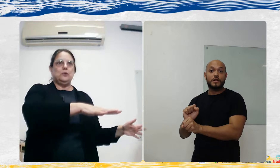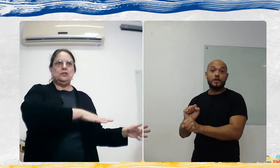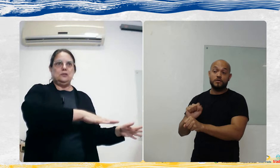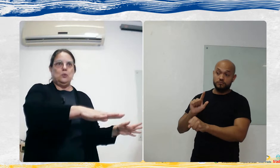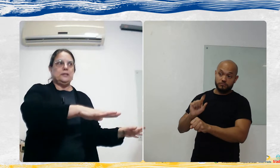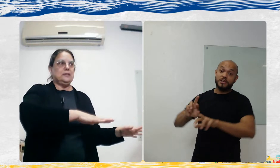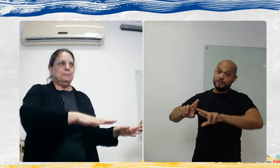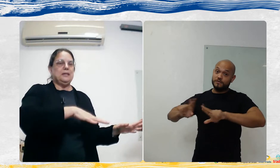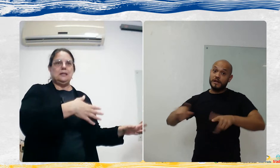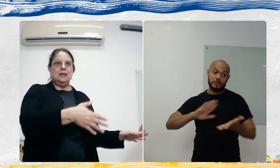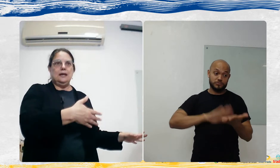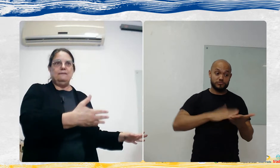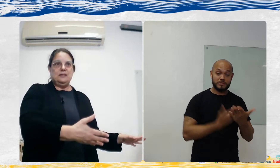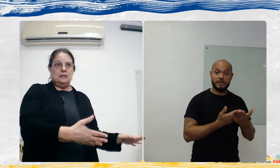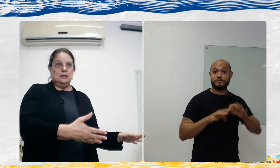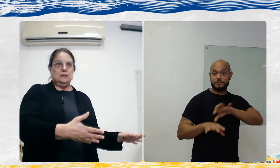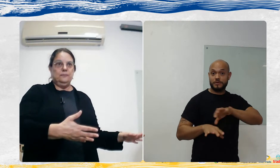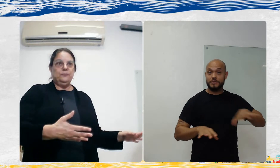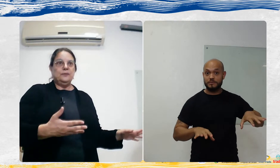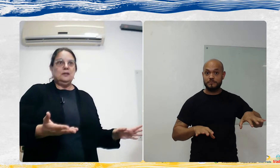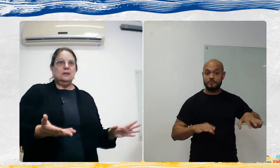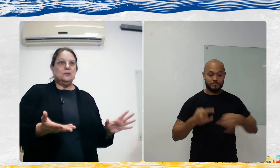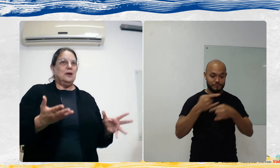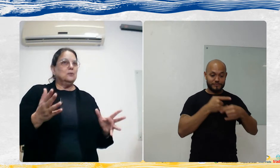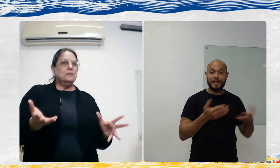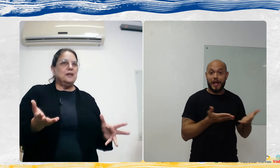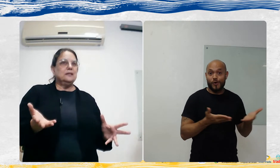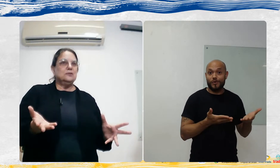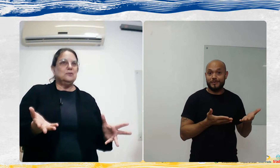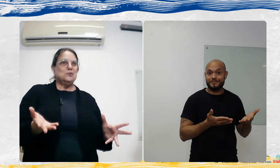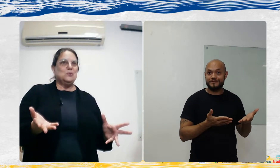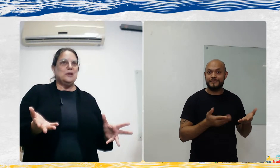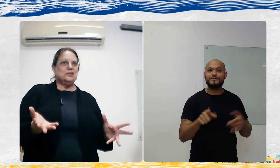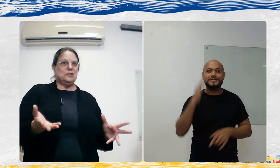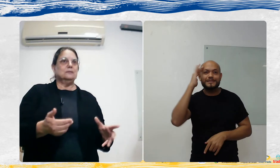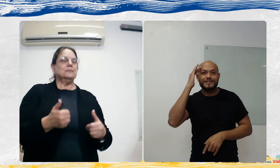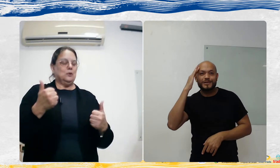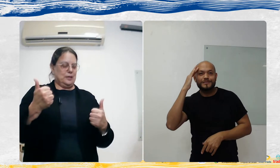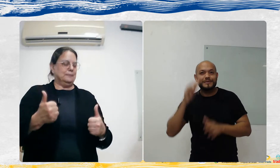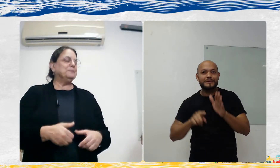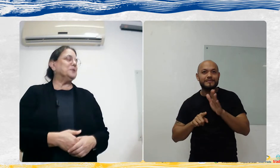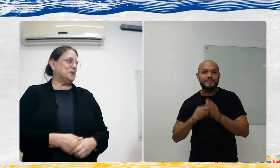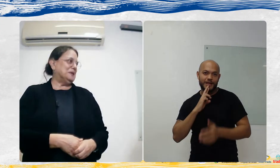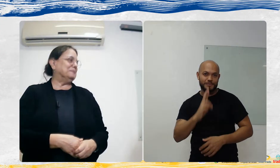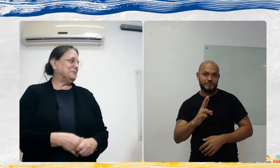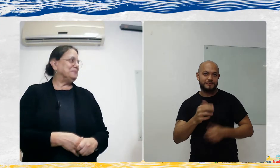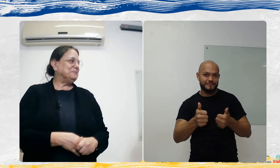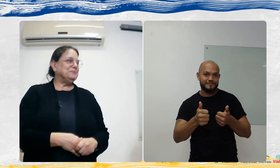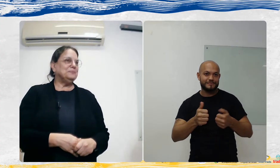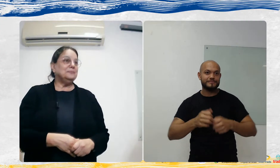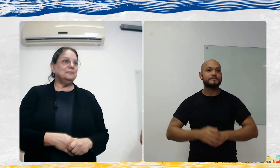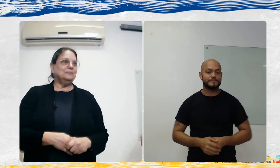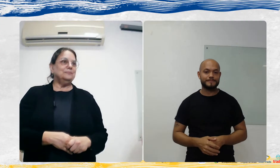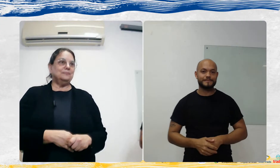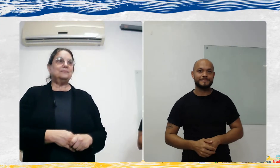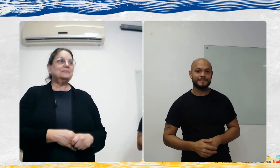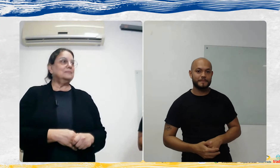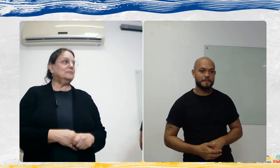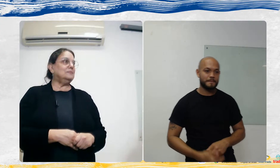interpreting, which is what is happening live here. So I don't know if that answers your question. Okay.